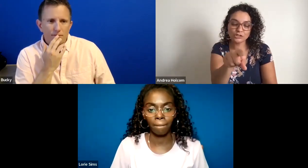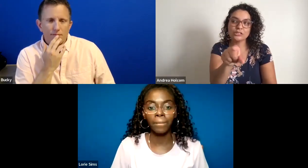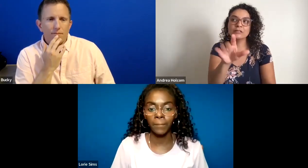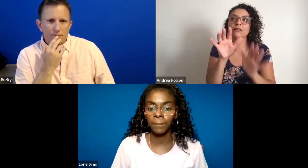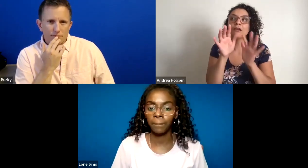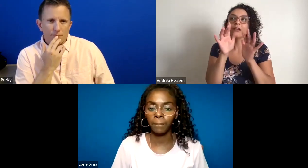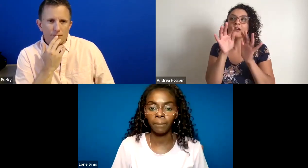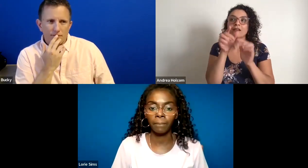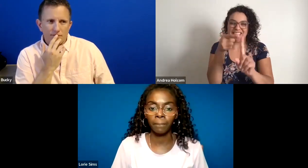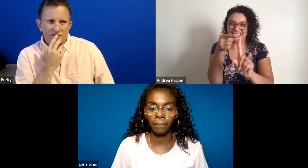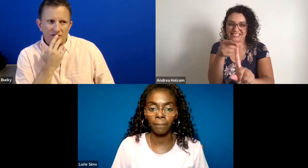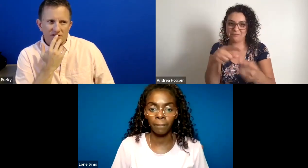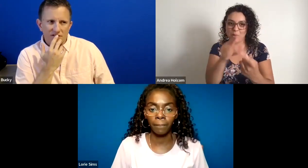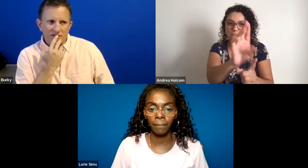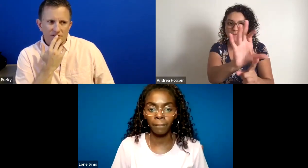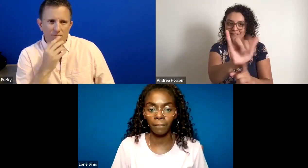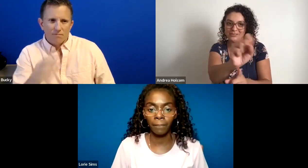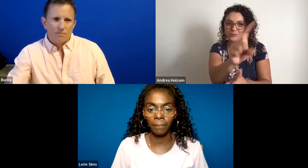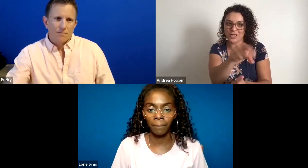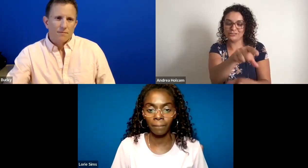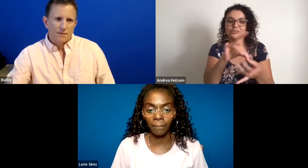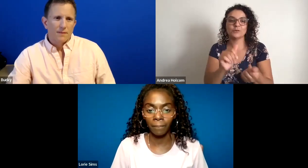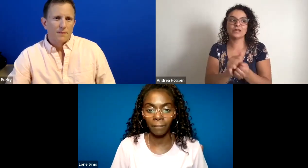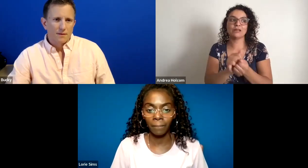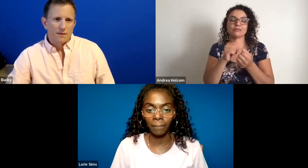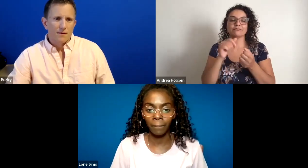So I want to ask you a question, Lorie.